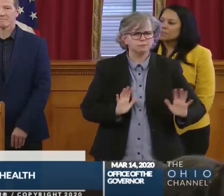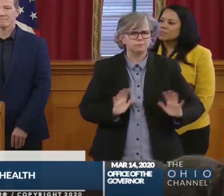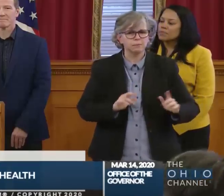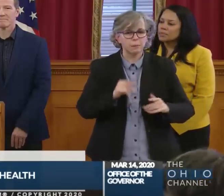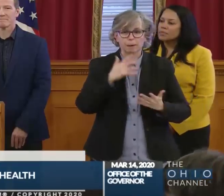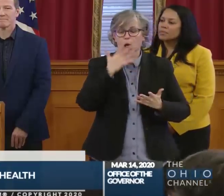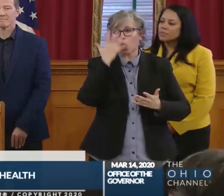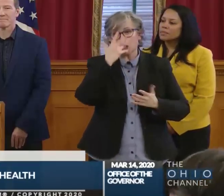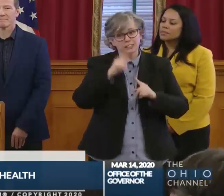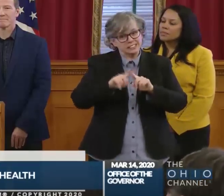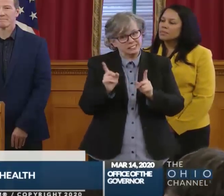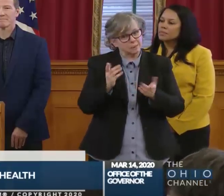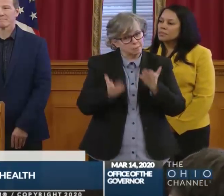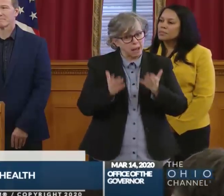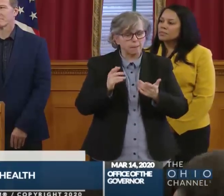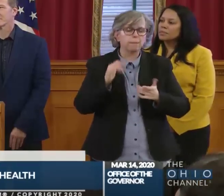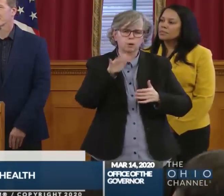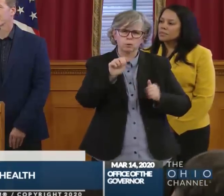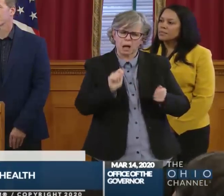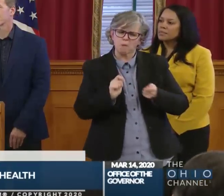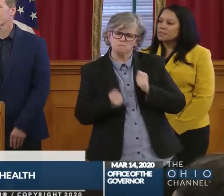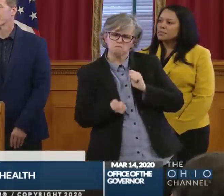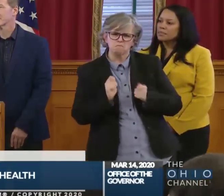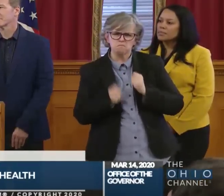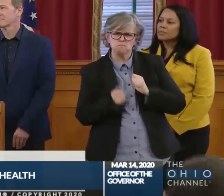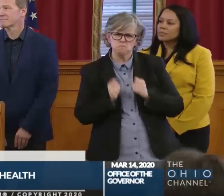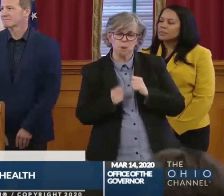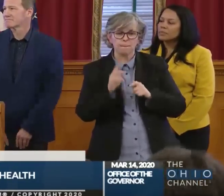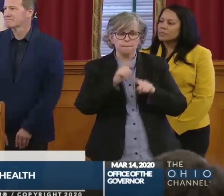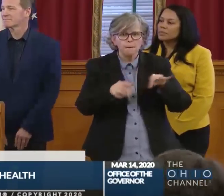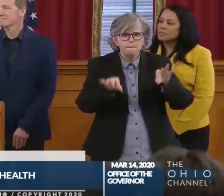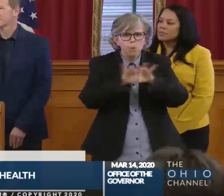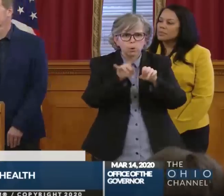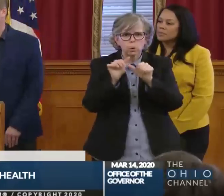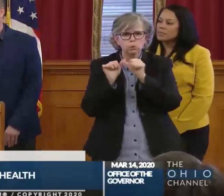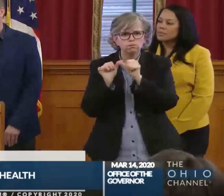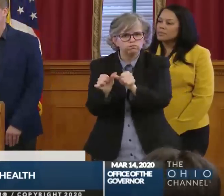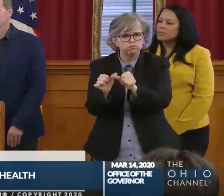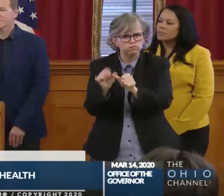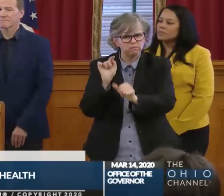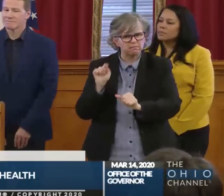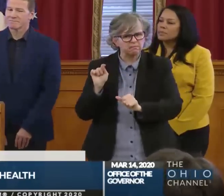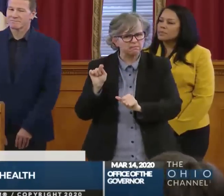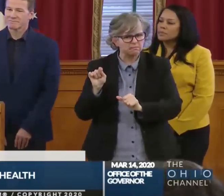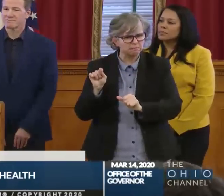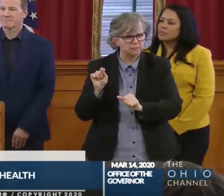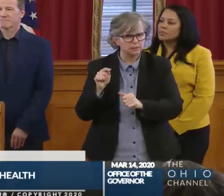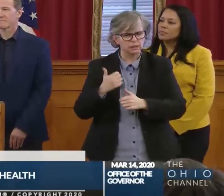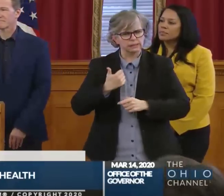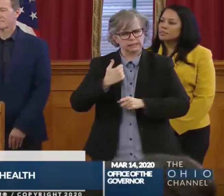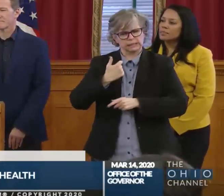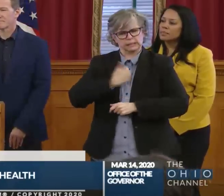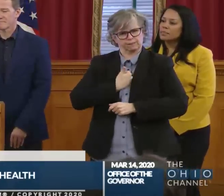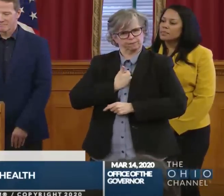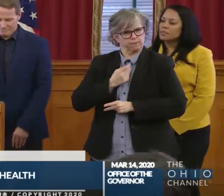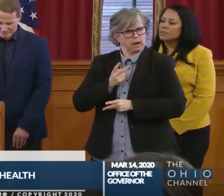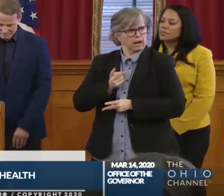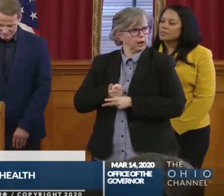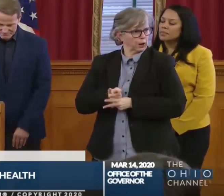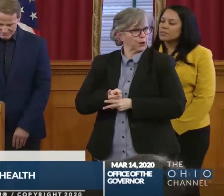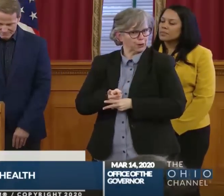past, but for a limited period of time, we need to continue doing them so that we can make sure we're staying healthy and well in our